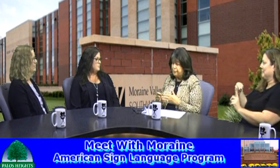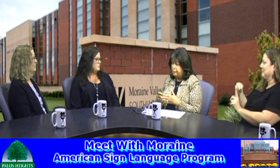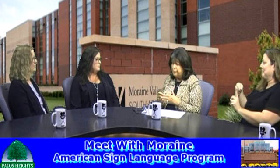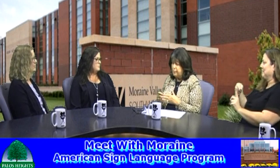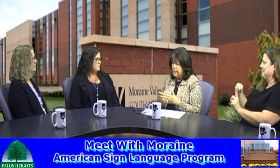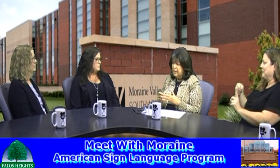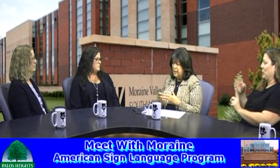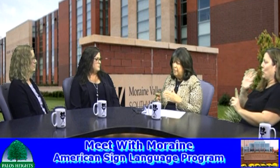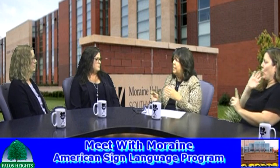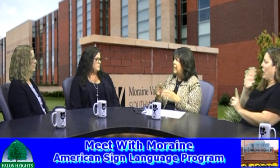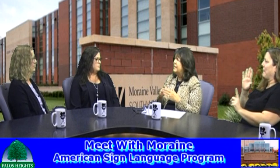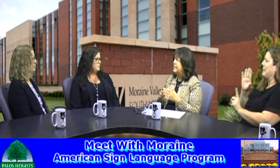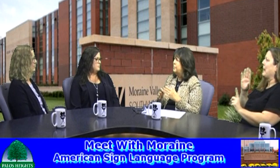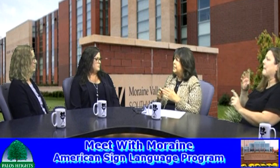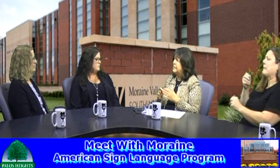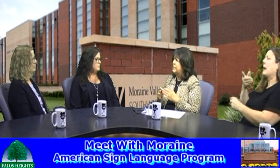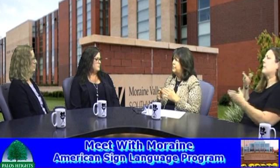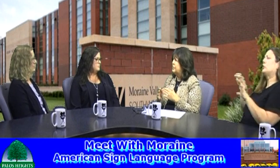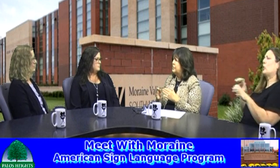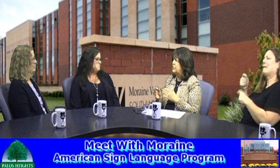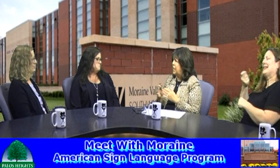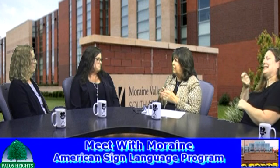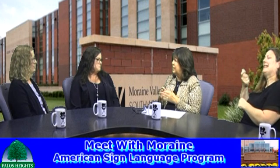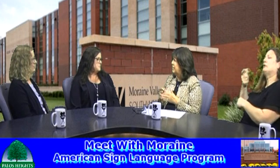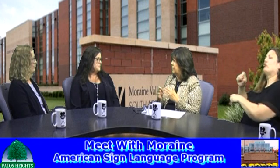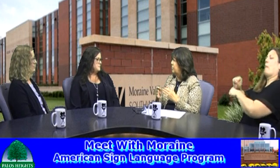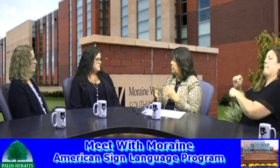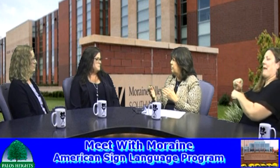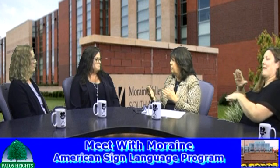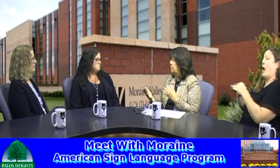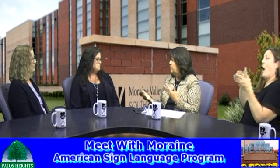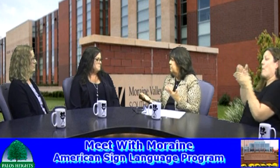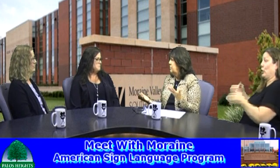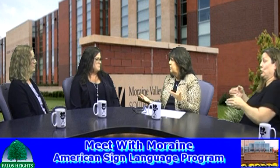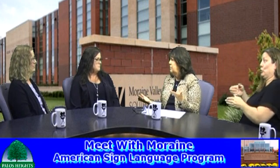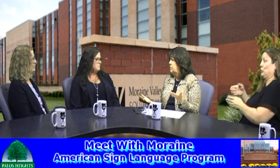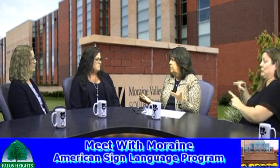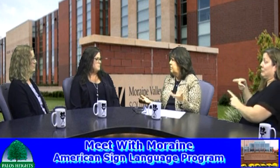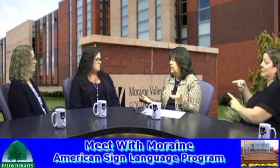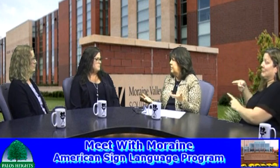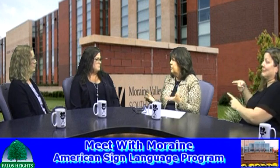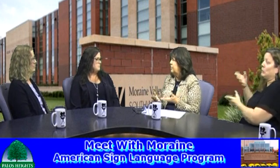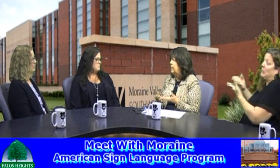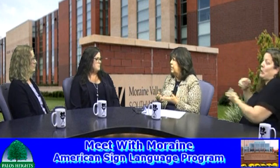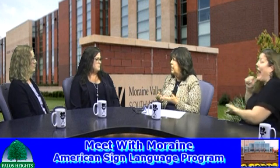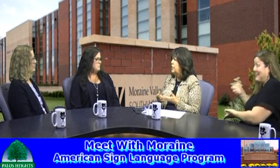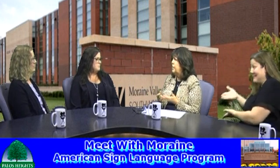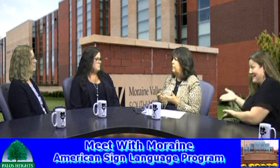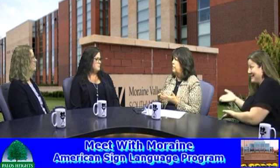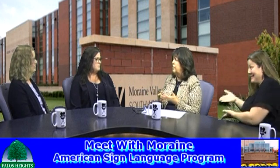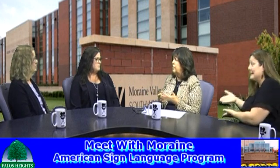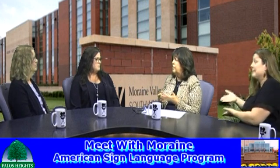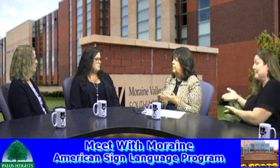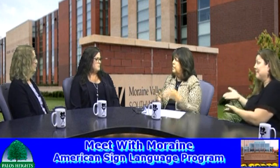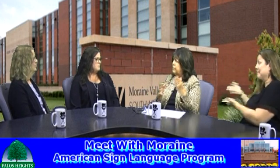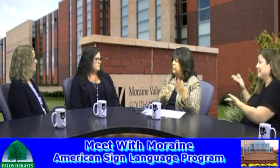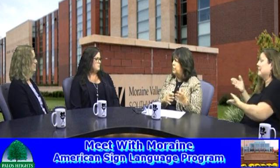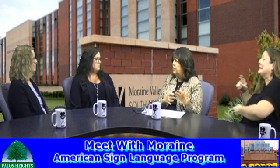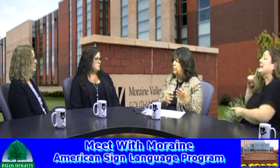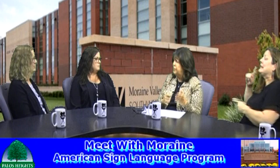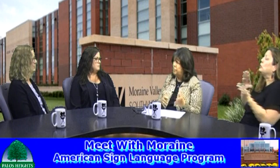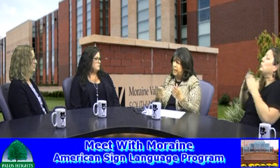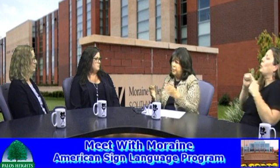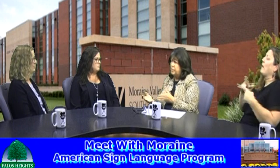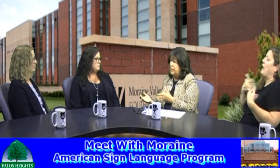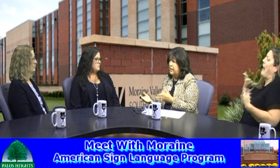do maybe a little bit different job than someone who isn't, or maybe the deaf